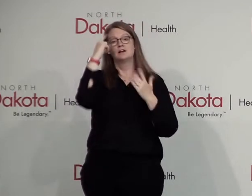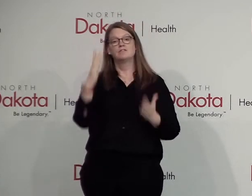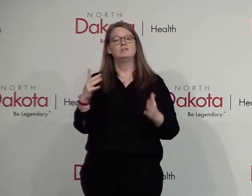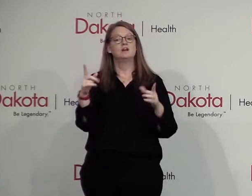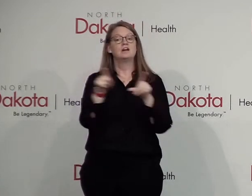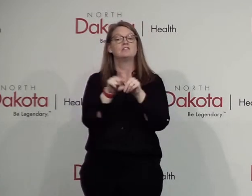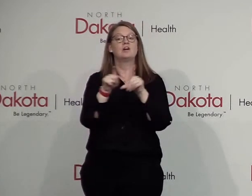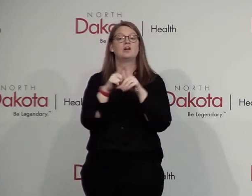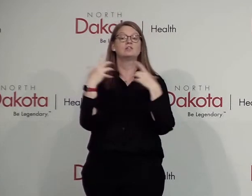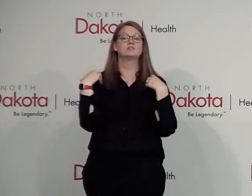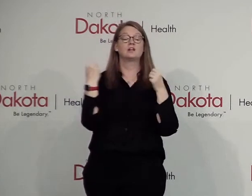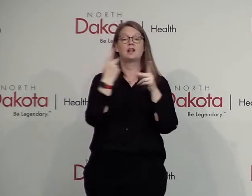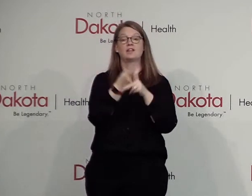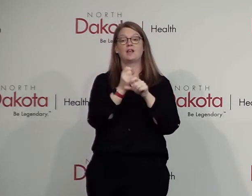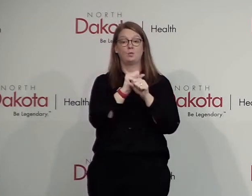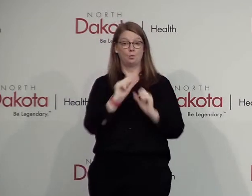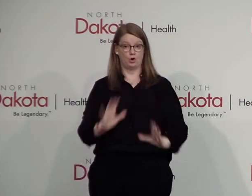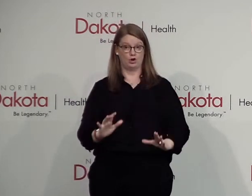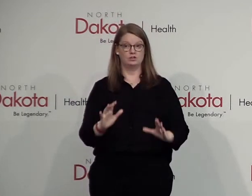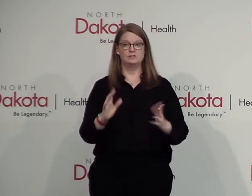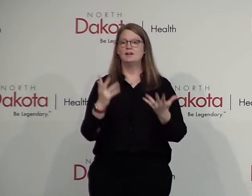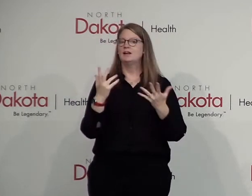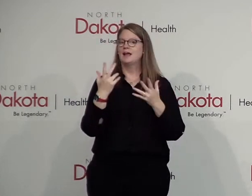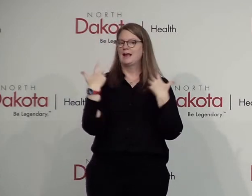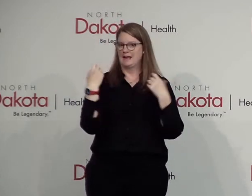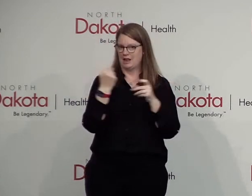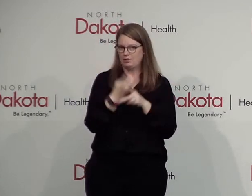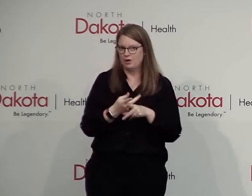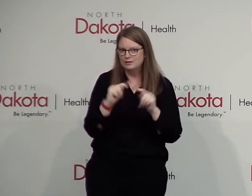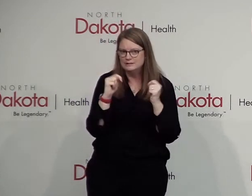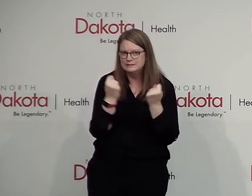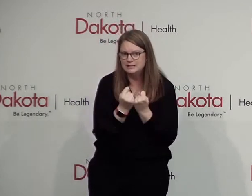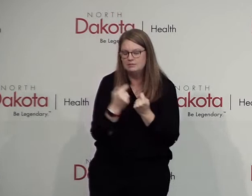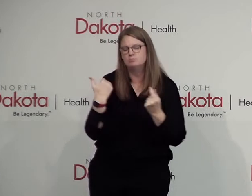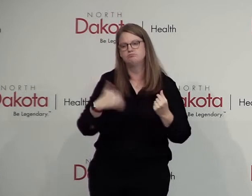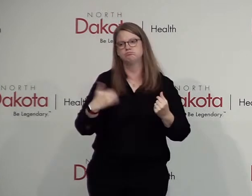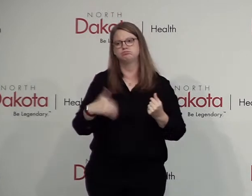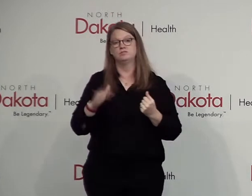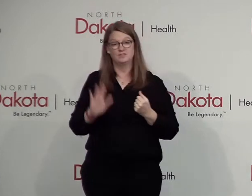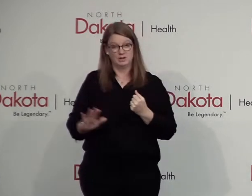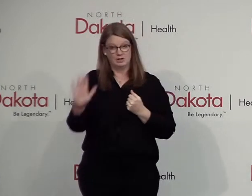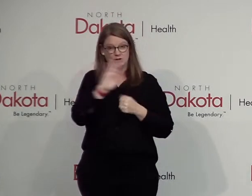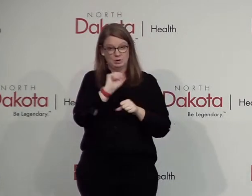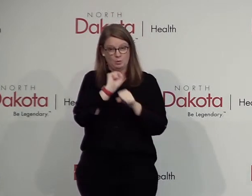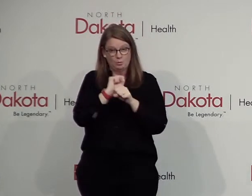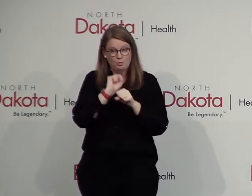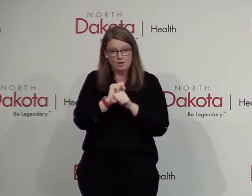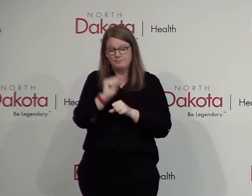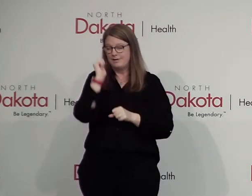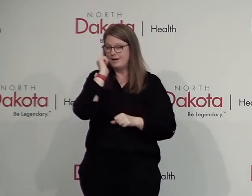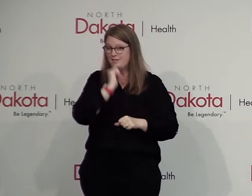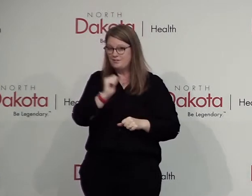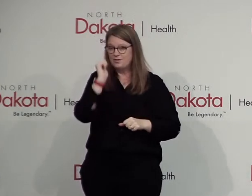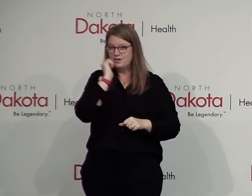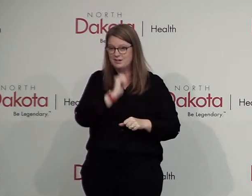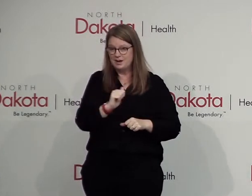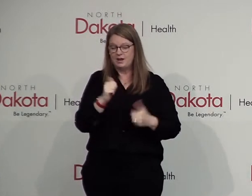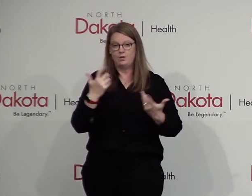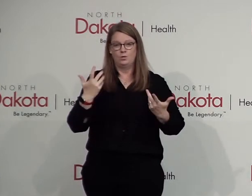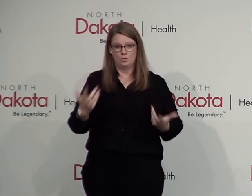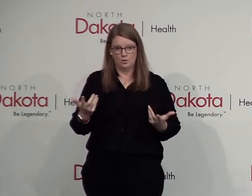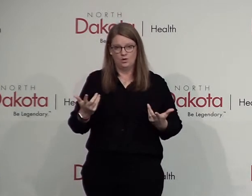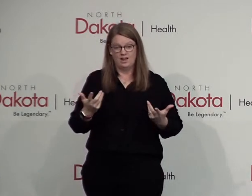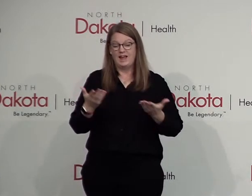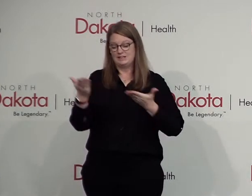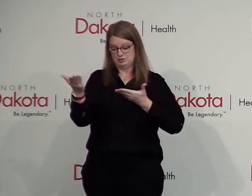healthcare workers and public healthcare team members for all the work that they do every single day in service of